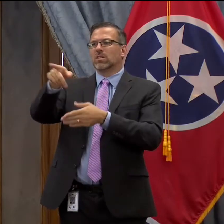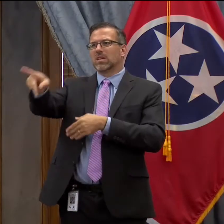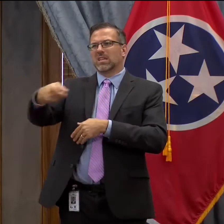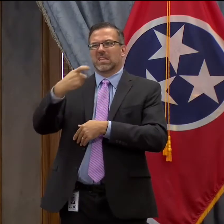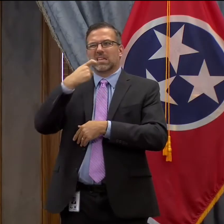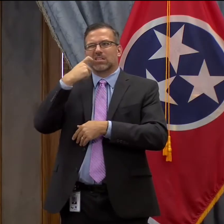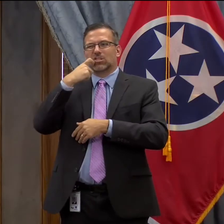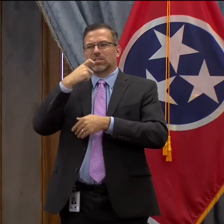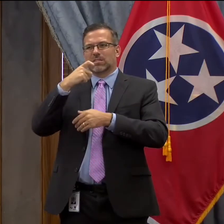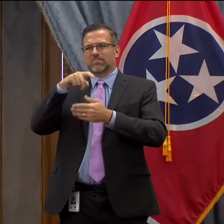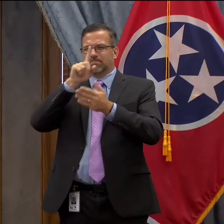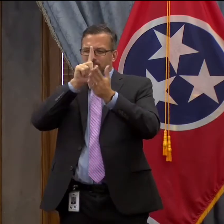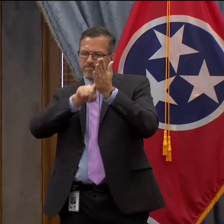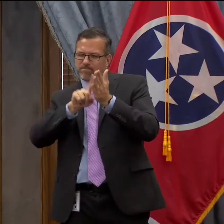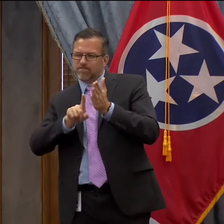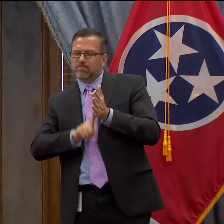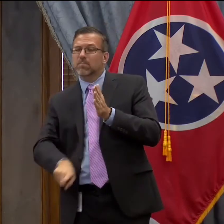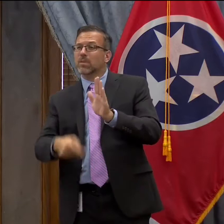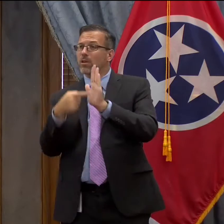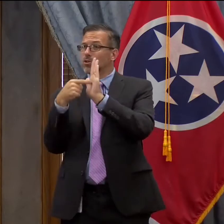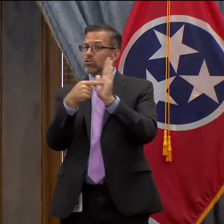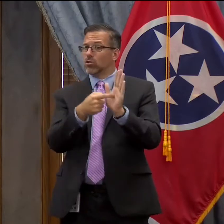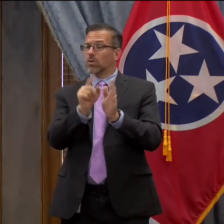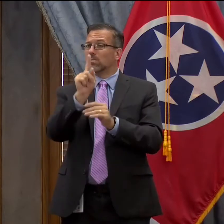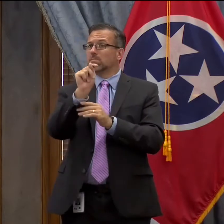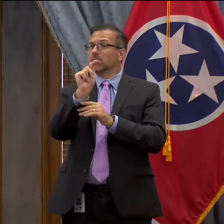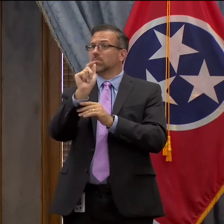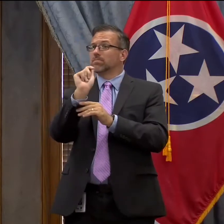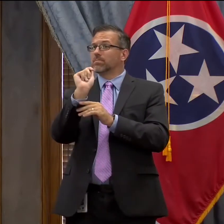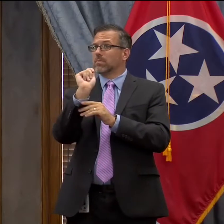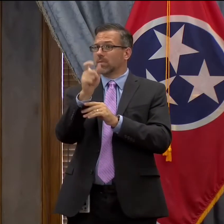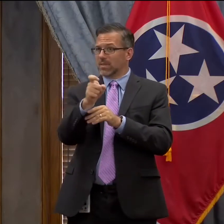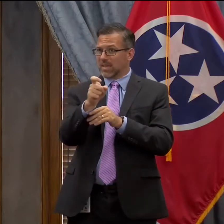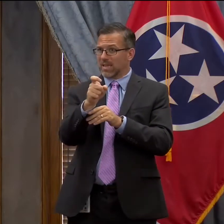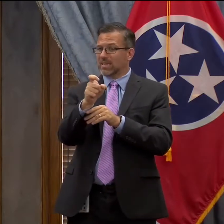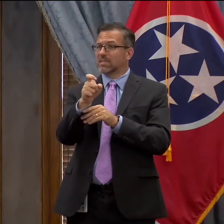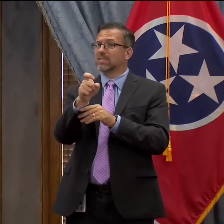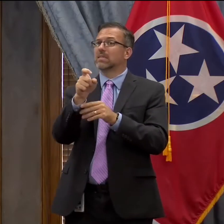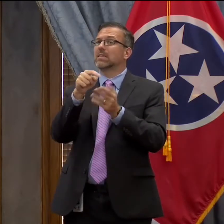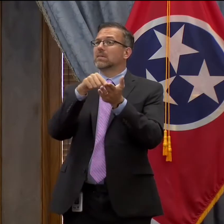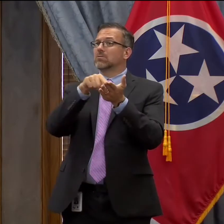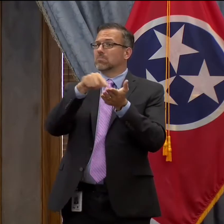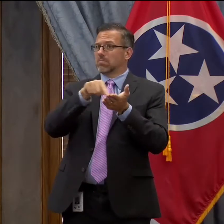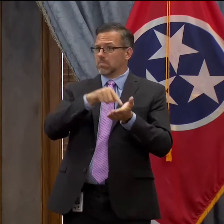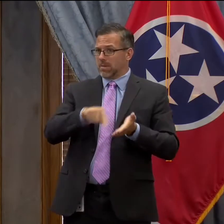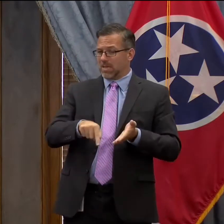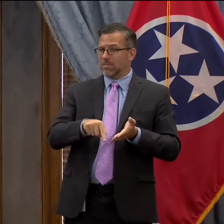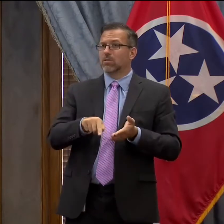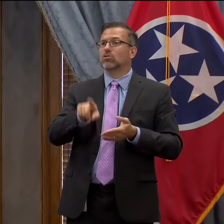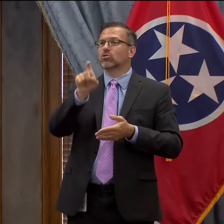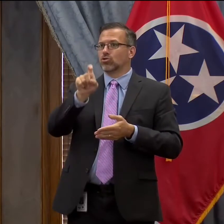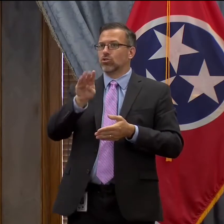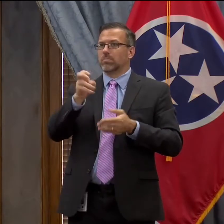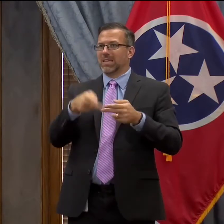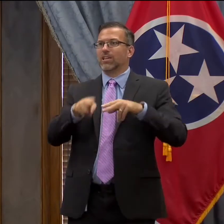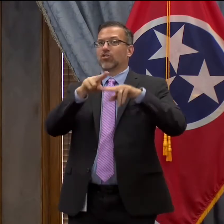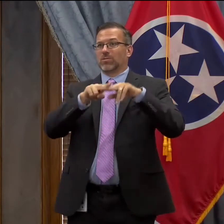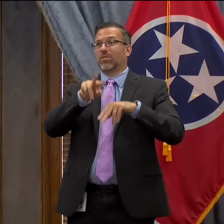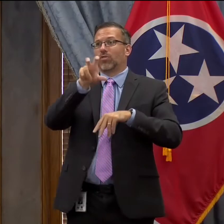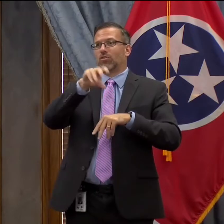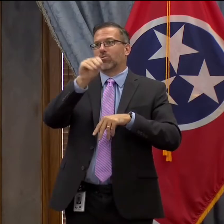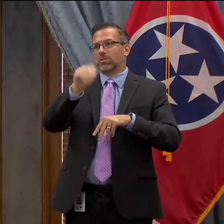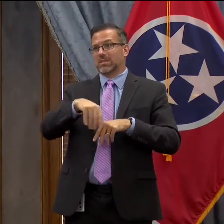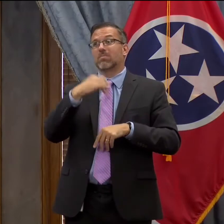the tax premiums that would have been paid by our state's businesses would have increased by 300% had we